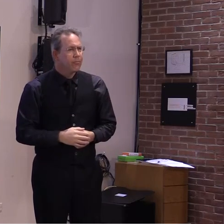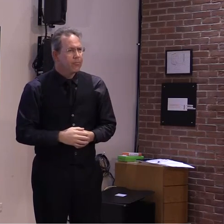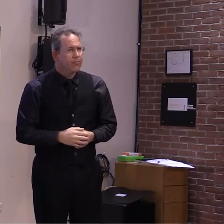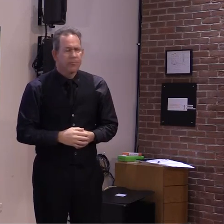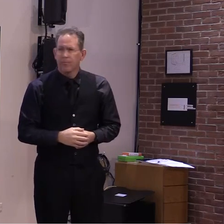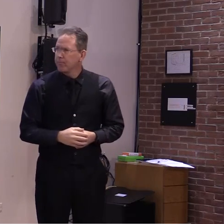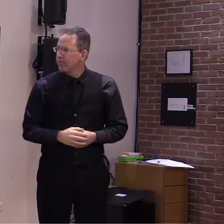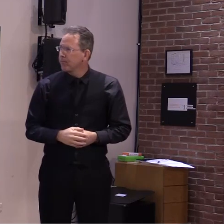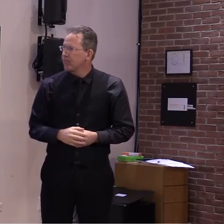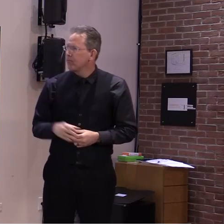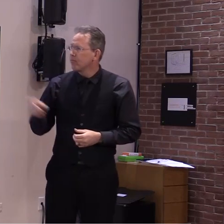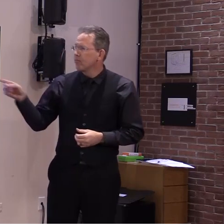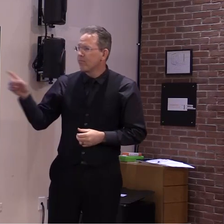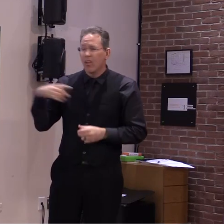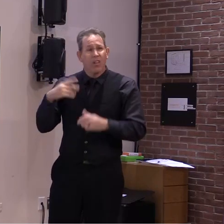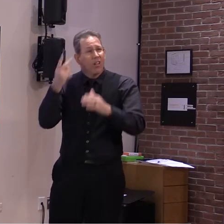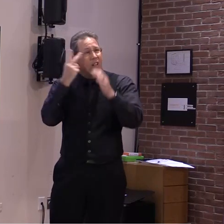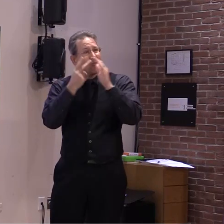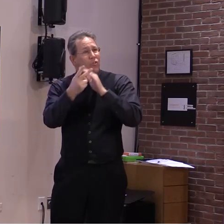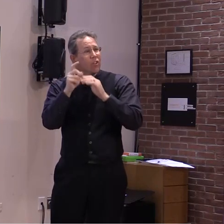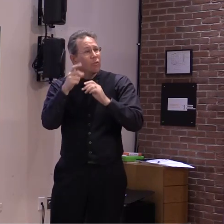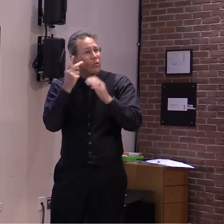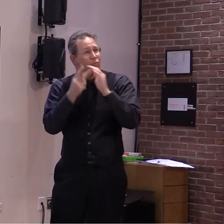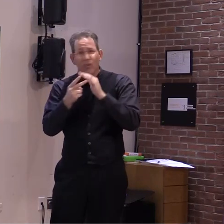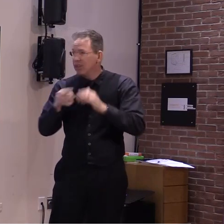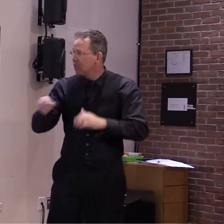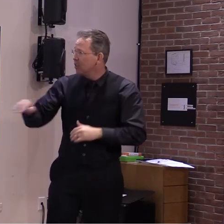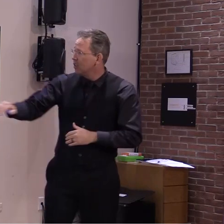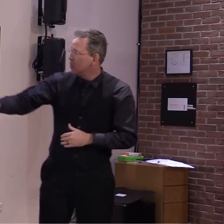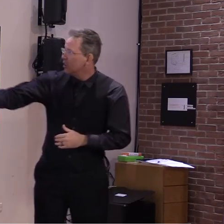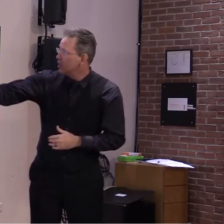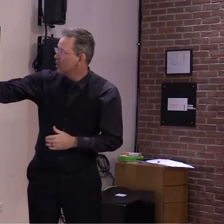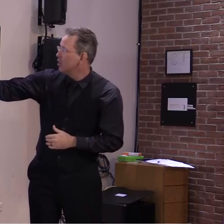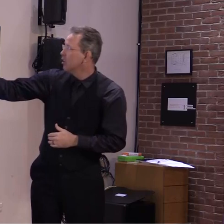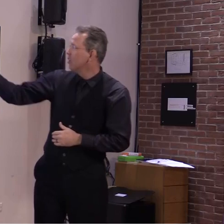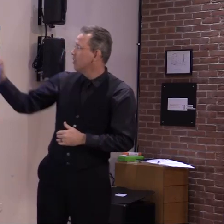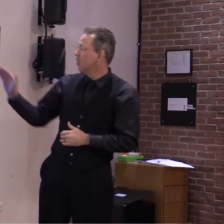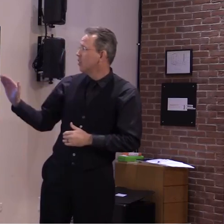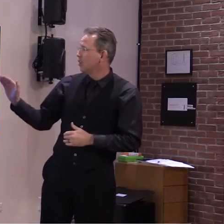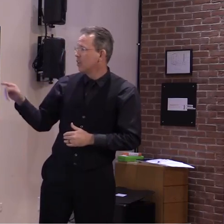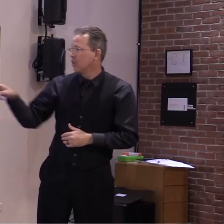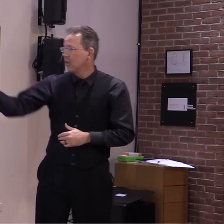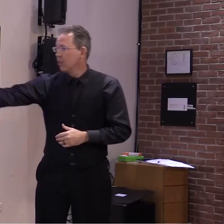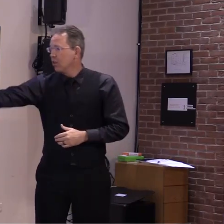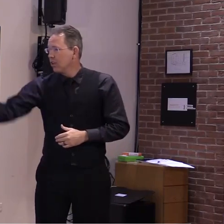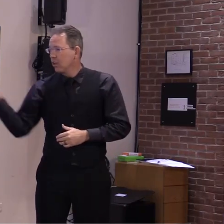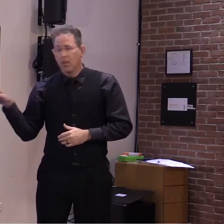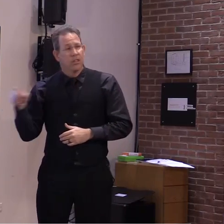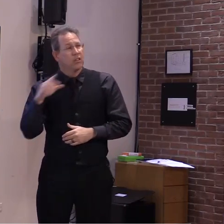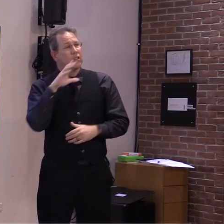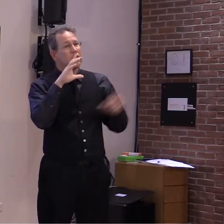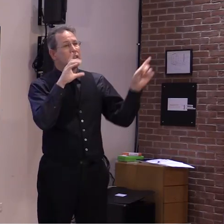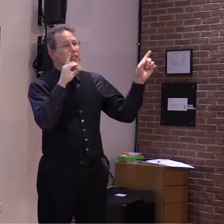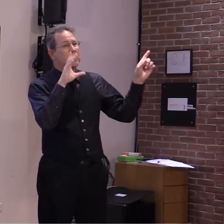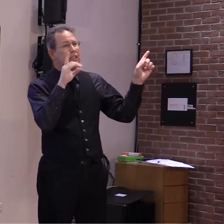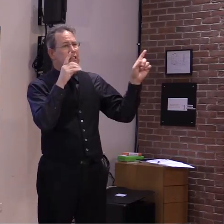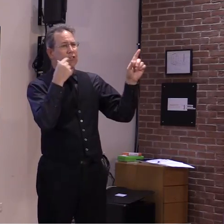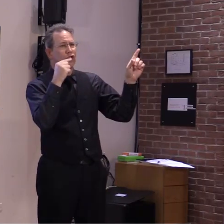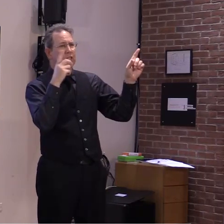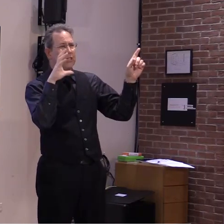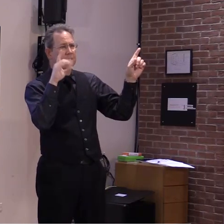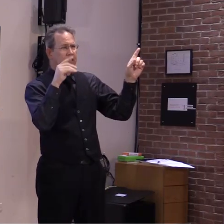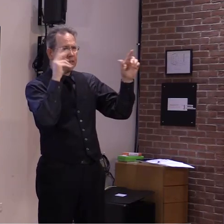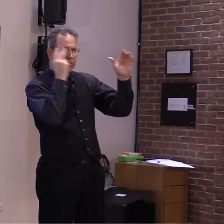the forecast that we presented this Tuesday that was developed on Monday, you can see that the case growth so far this week puts us much